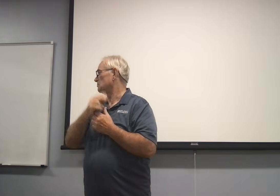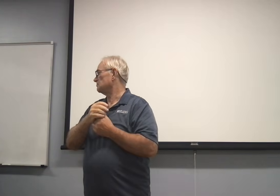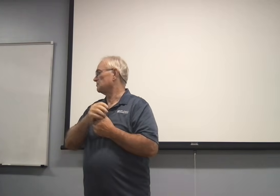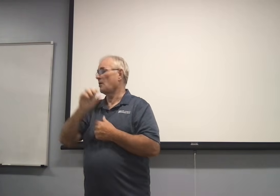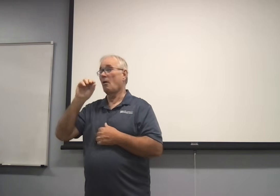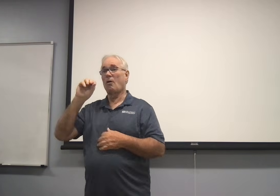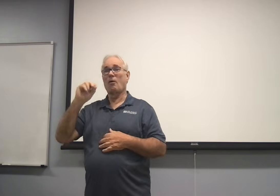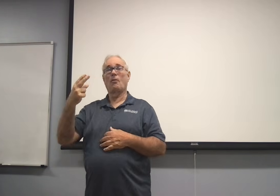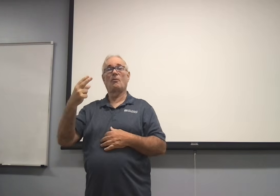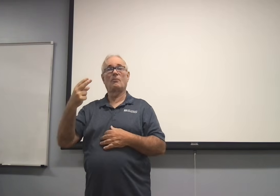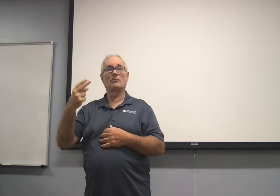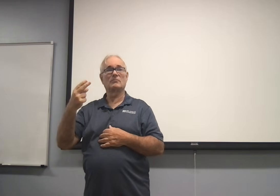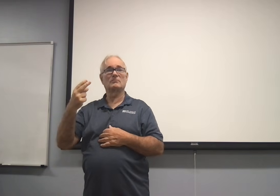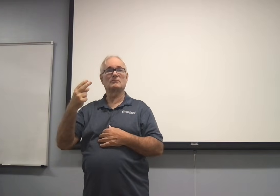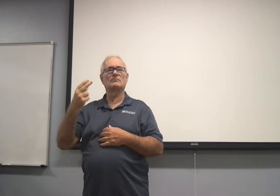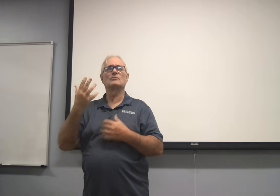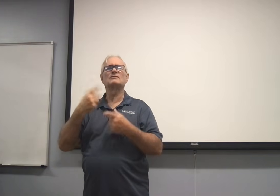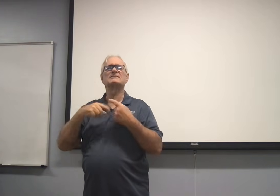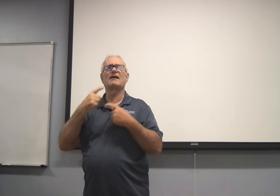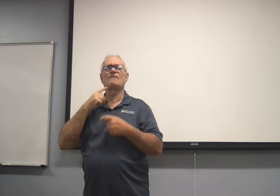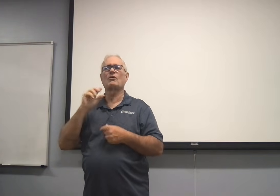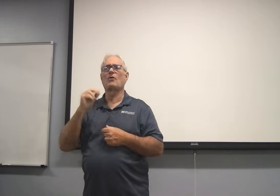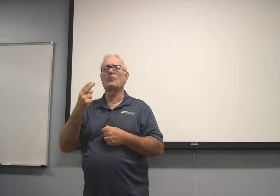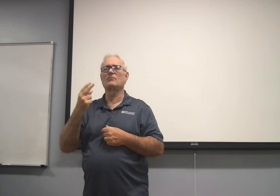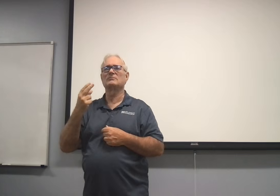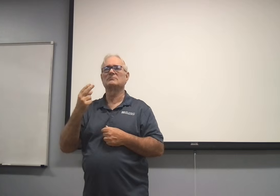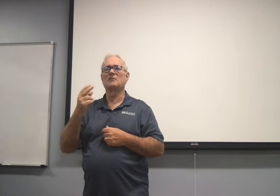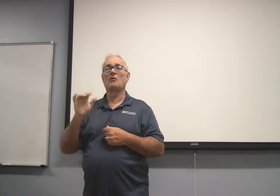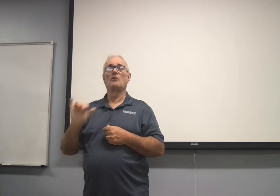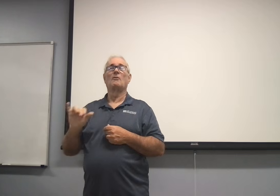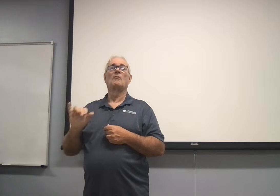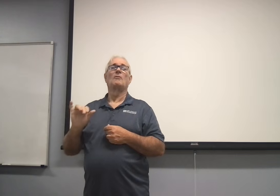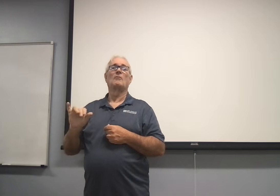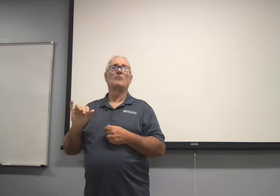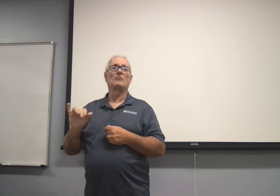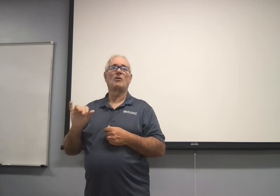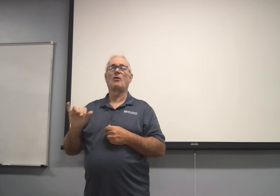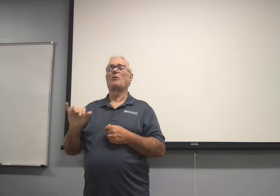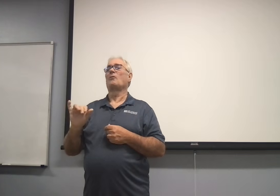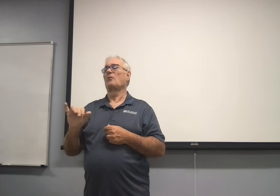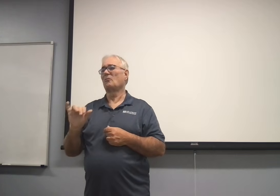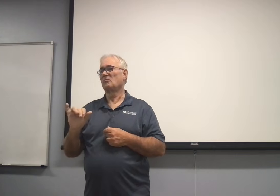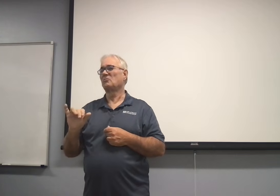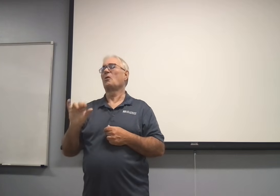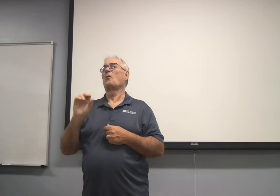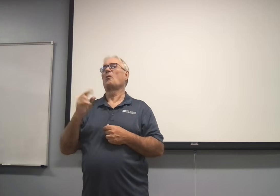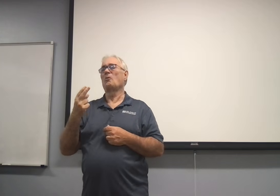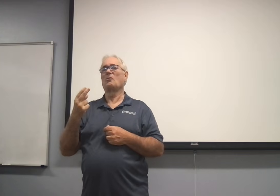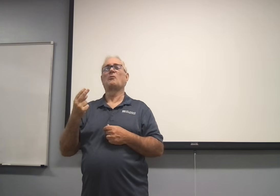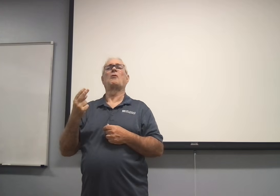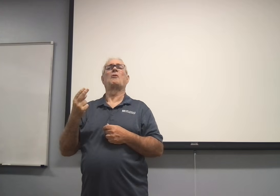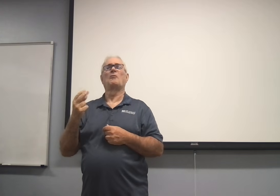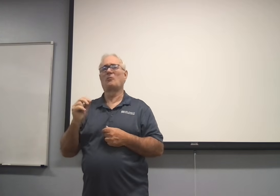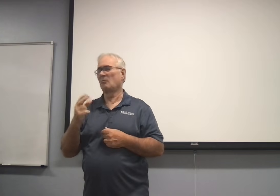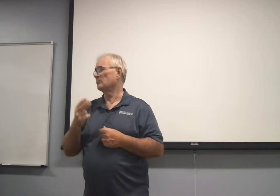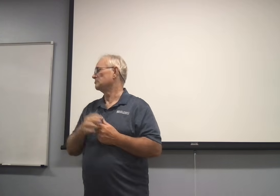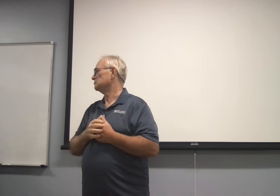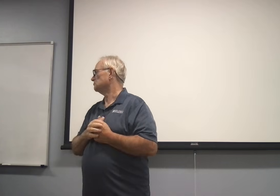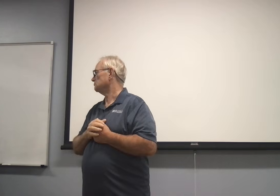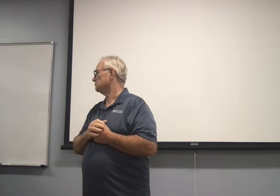Number two is O, O-H. How do you sign O? It's typically like this with a Y hand shape that bounces up and down, but you